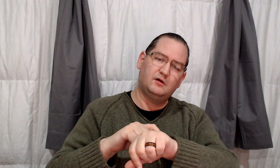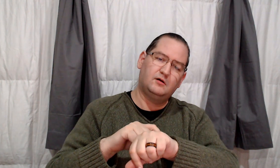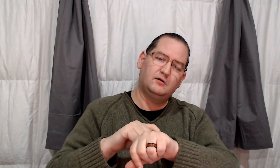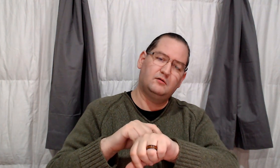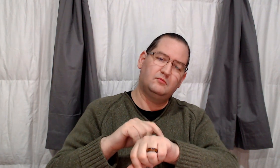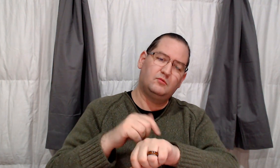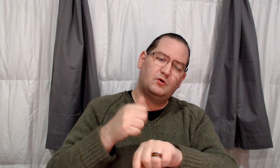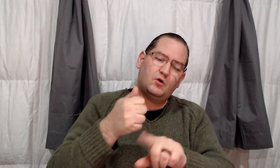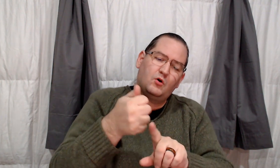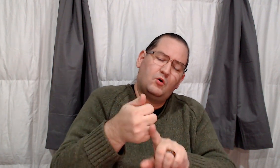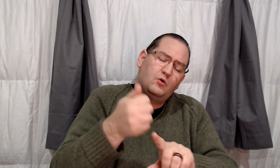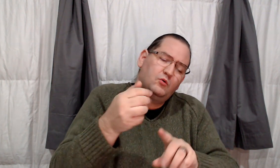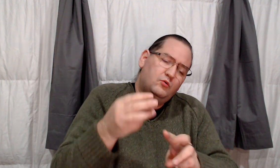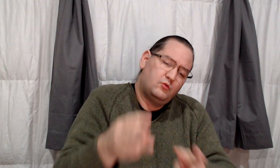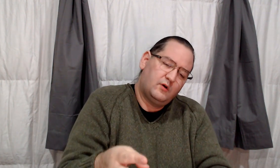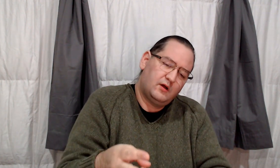Deeper, deeper, deeper down now.